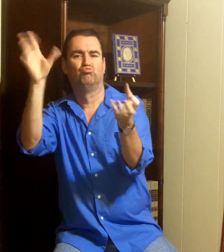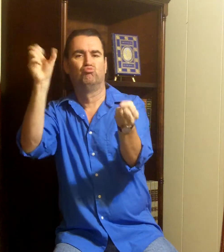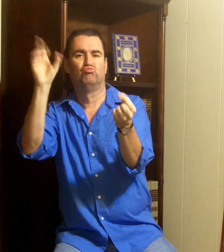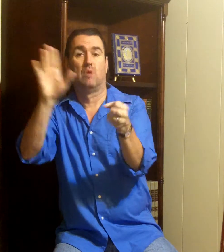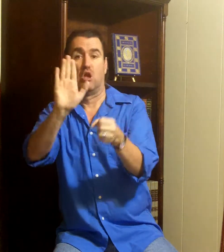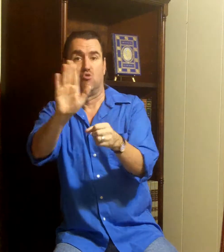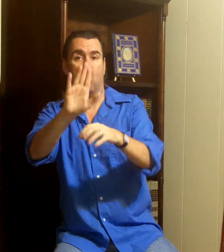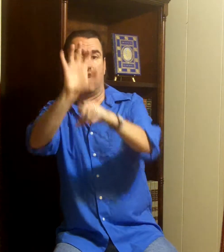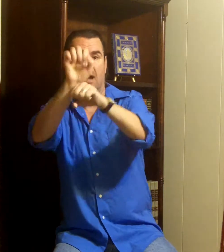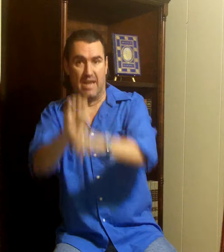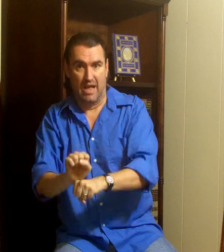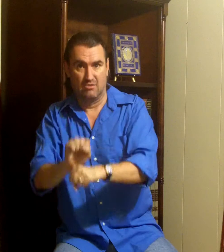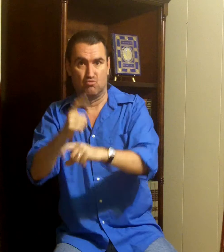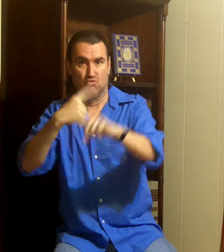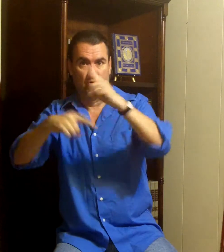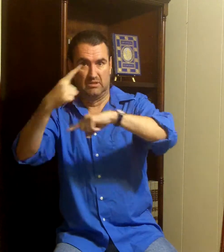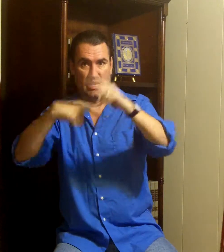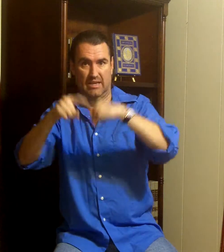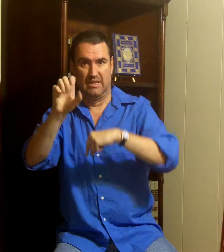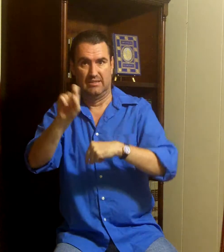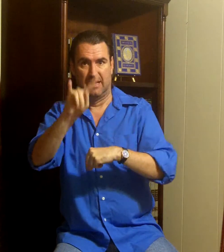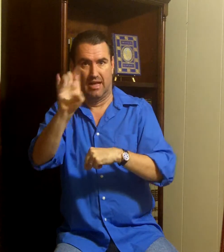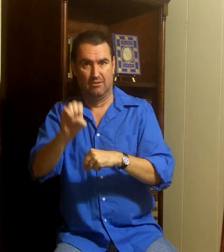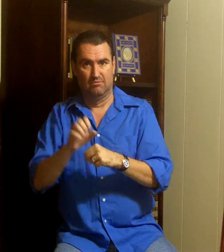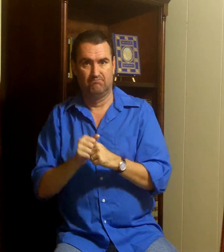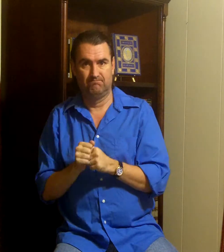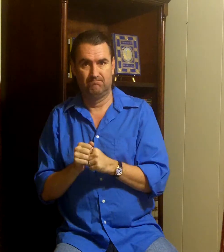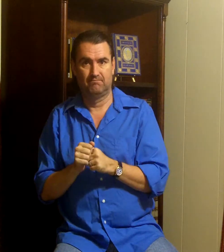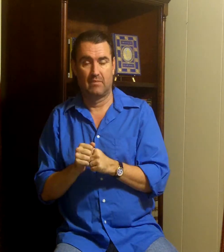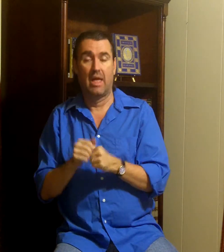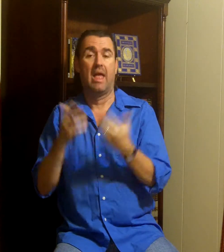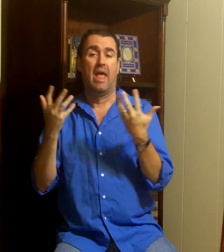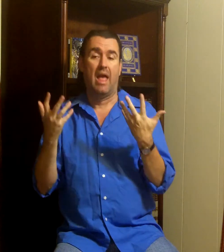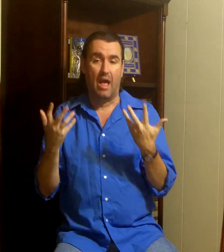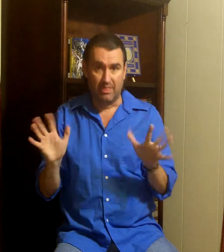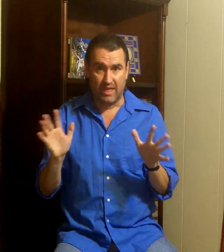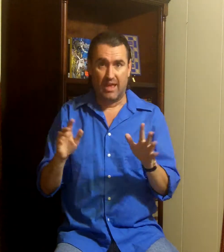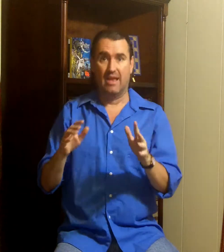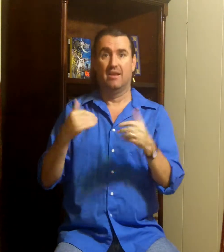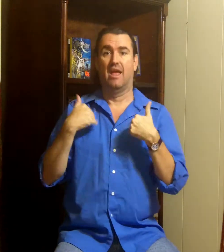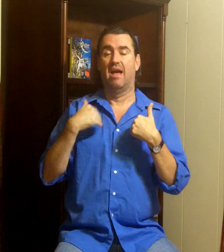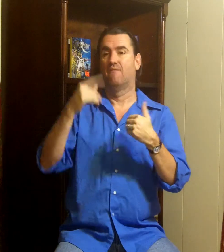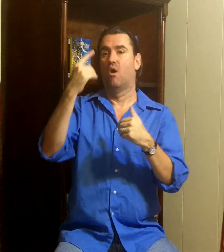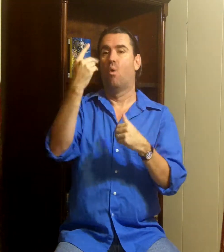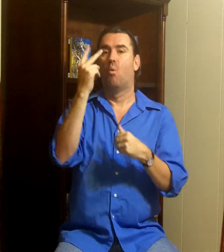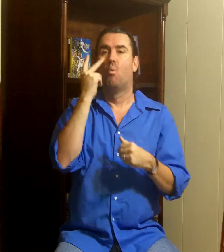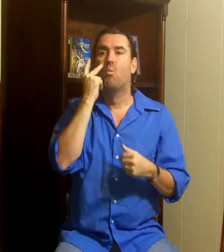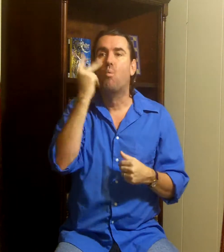style, and then you'll watch somebody sign and you'll voice it back.